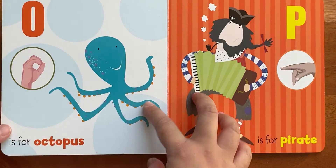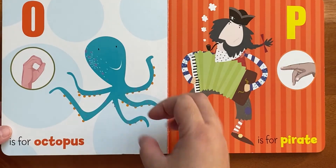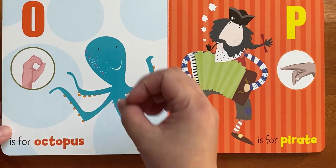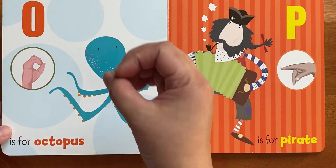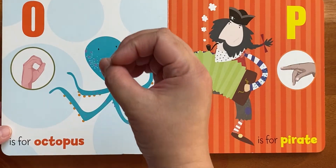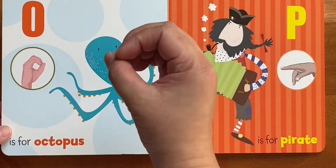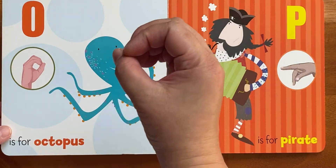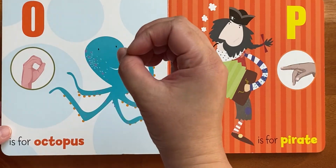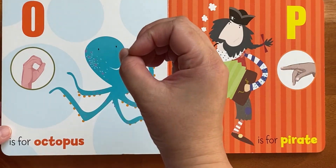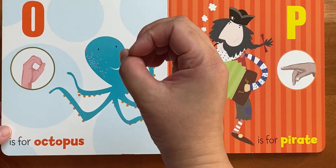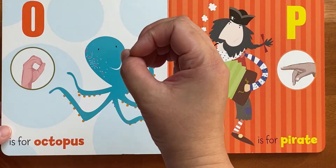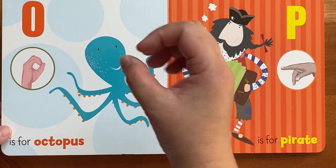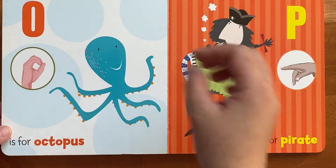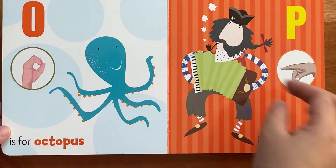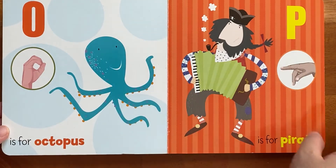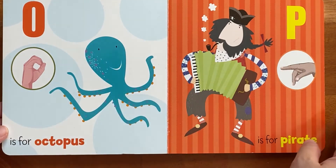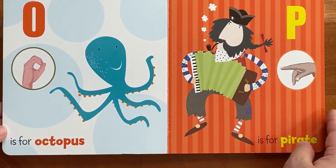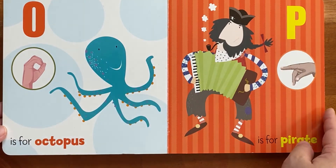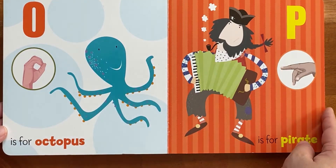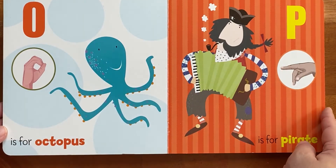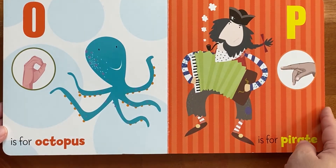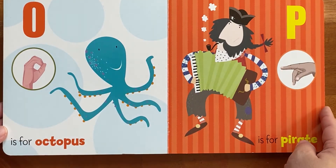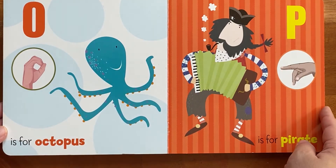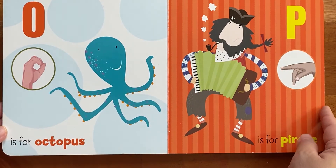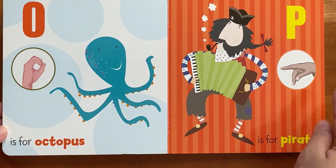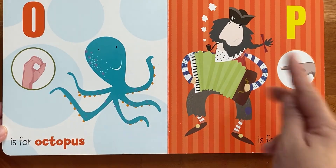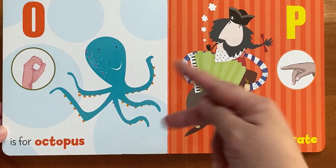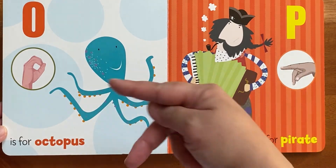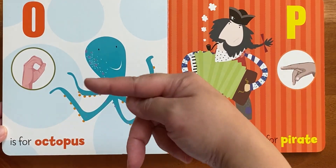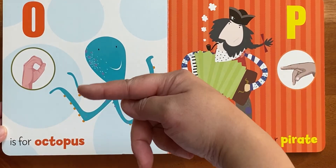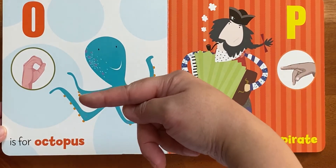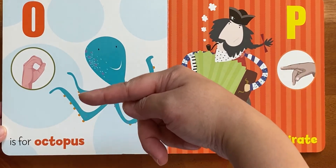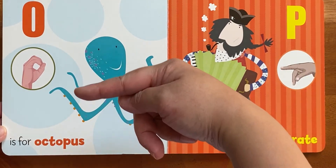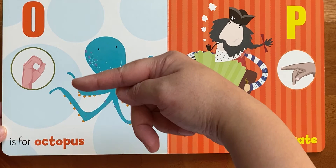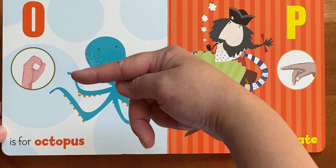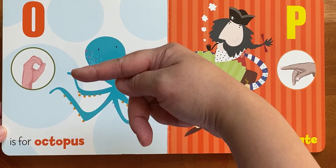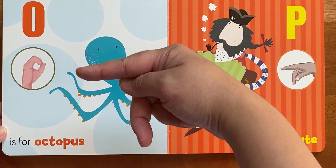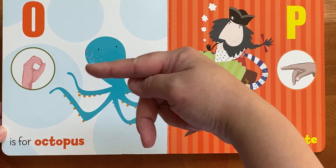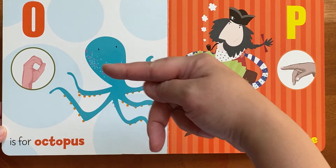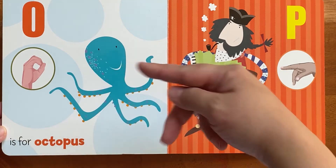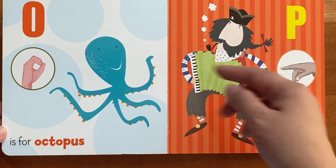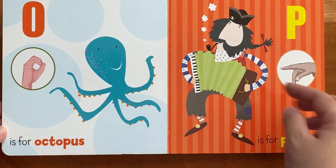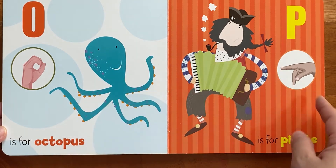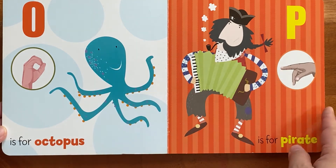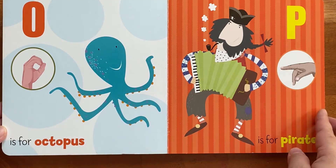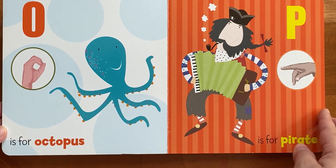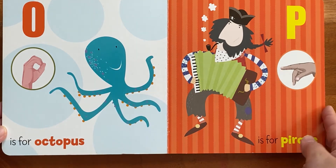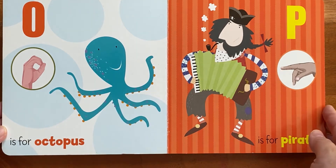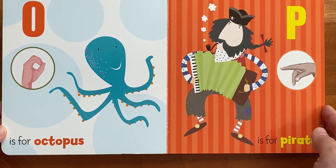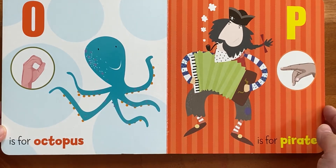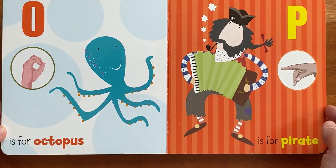O is for octopus. is P is for pirate.